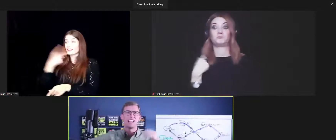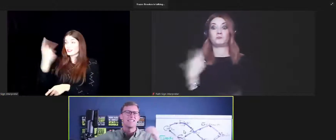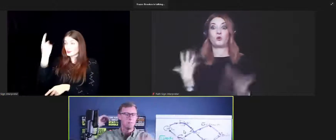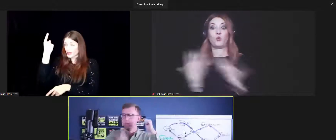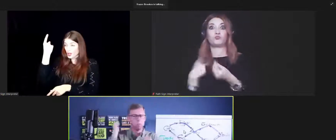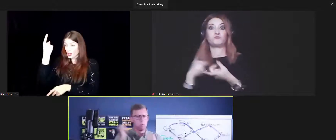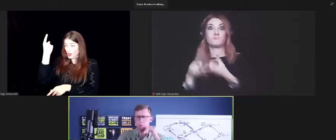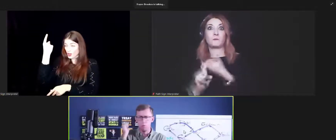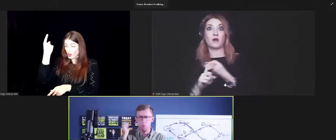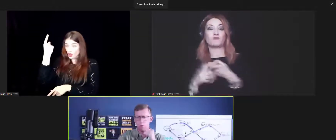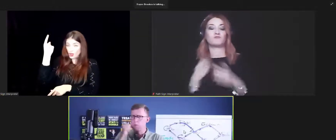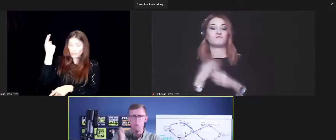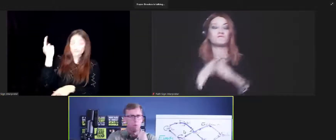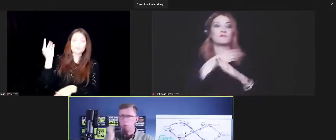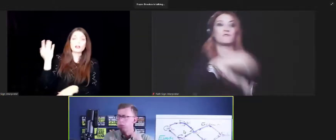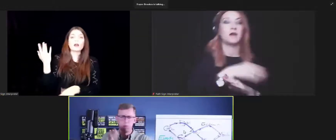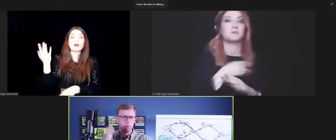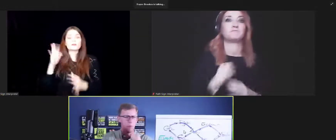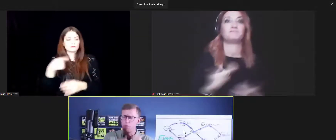like,